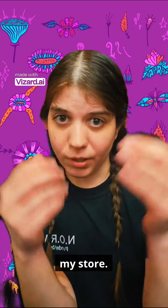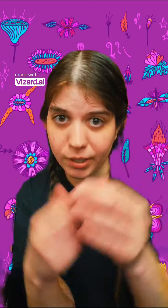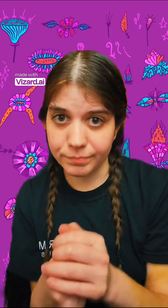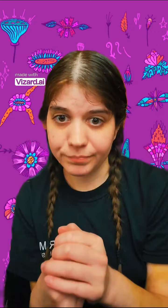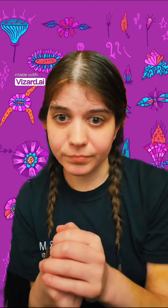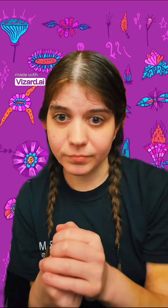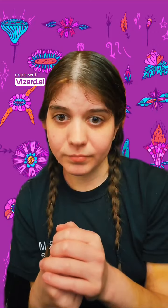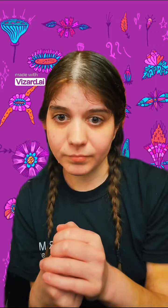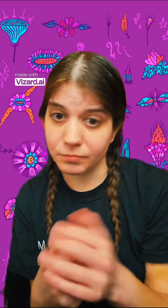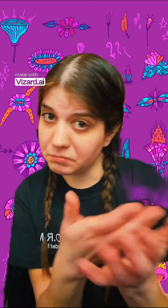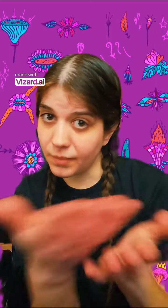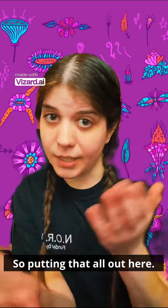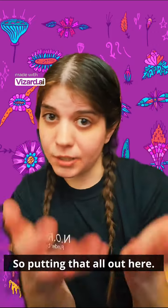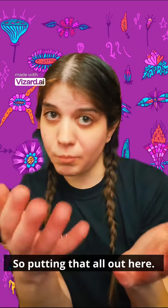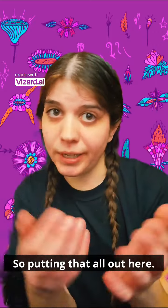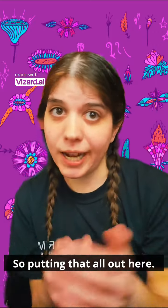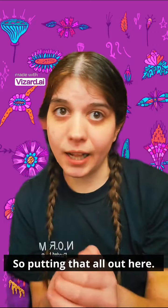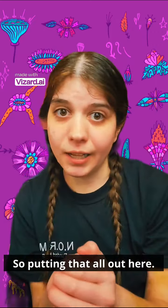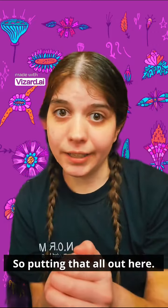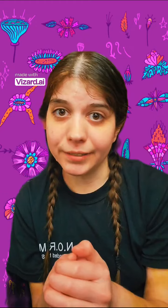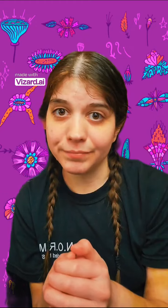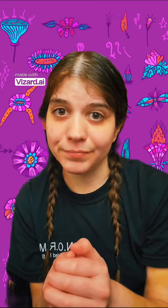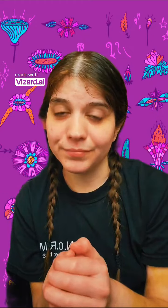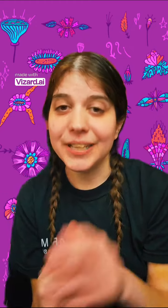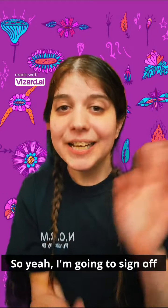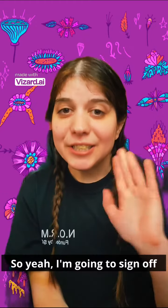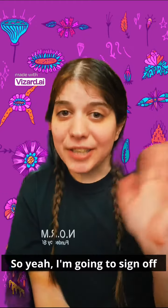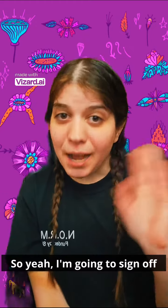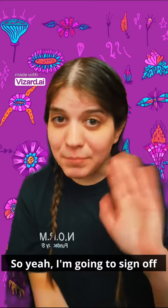store. So putting that all out here. So yeah, I'm going to